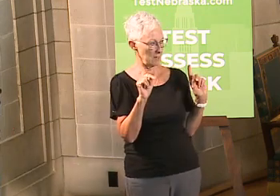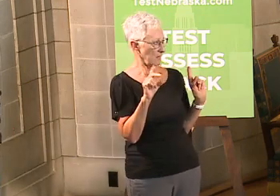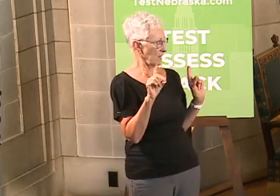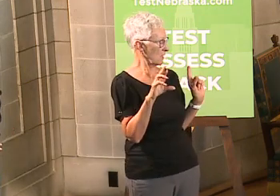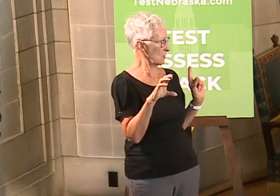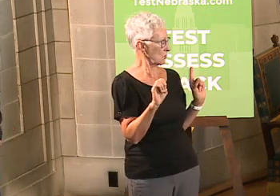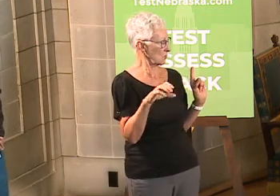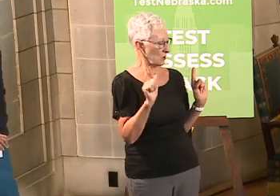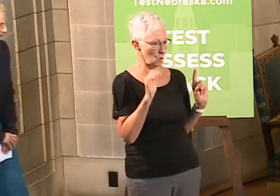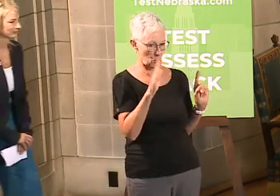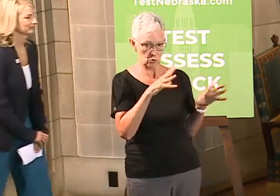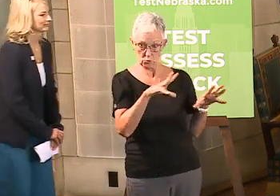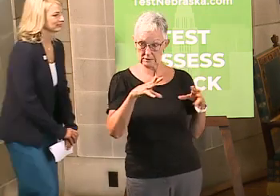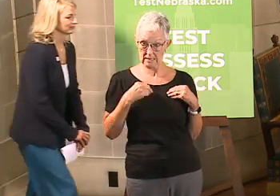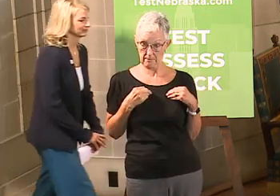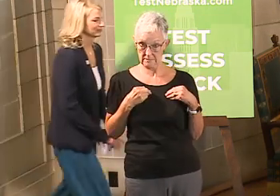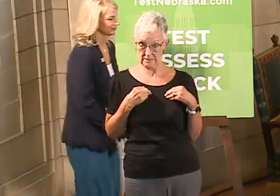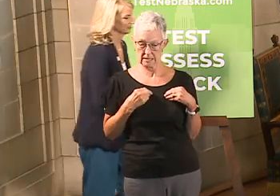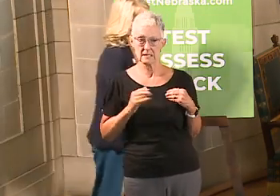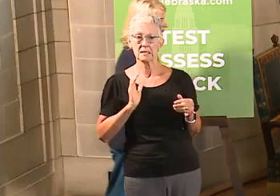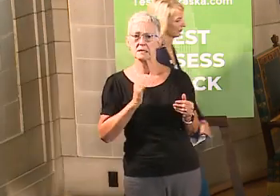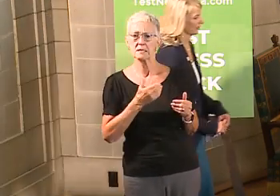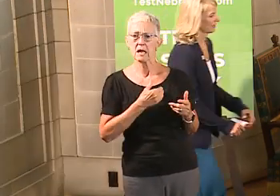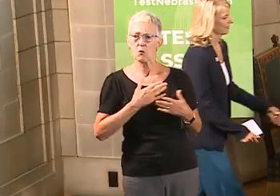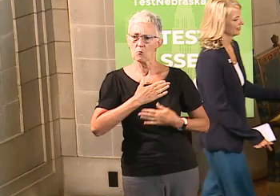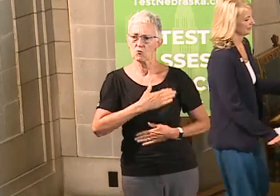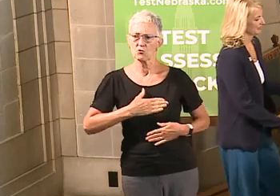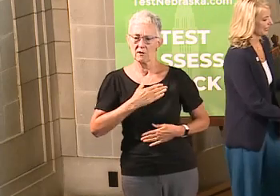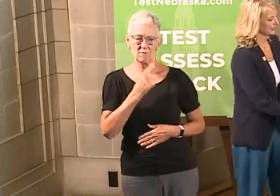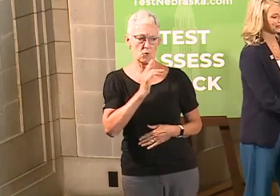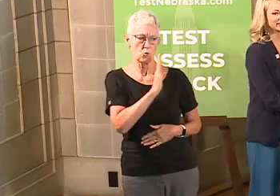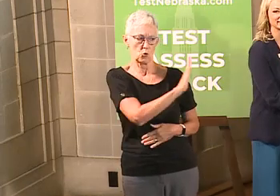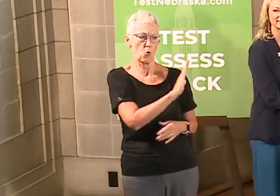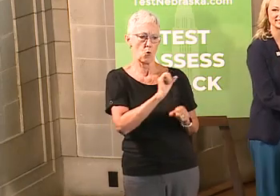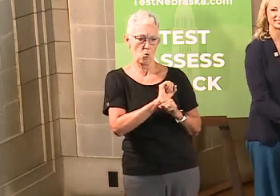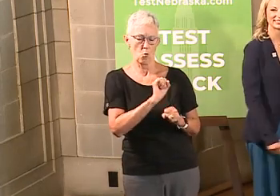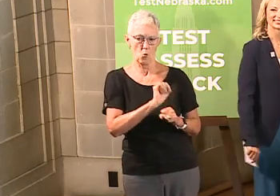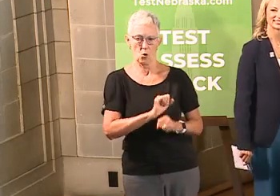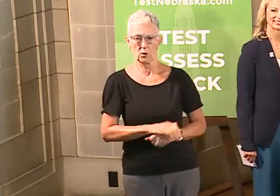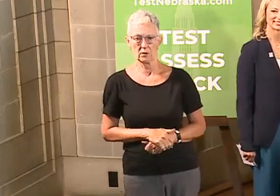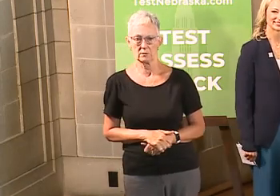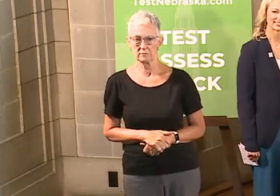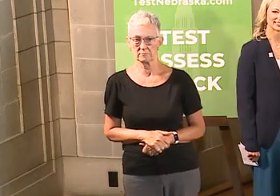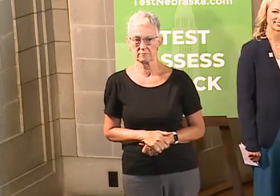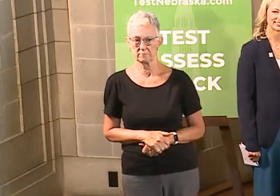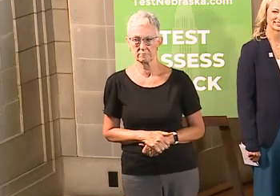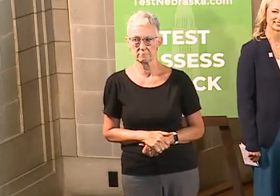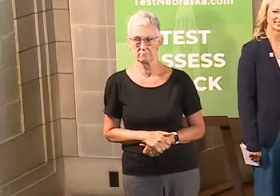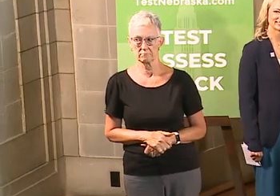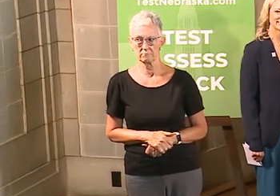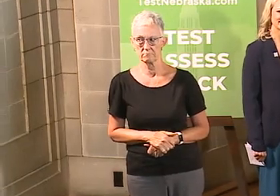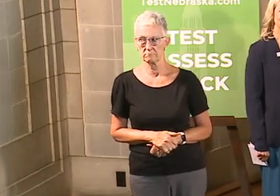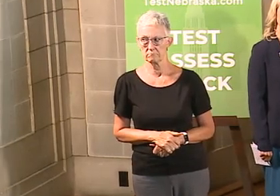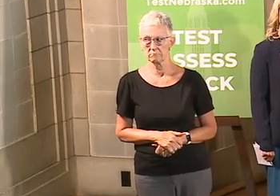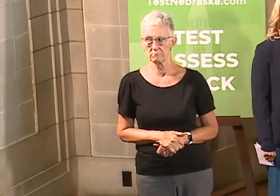as a token of our appreciation for the work that you do? All